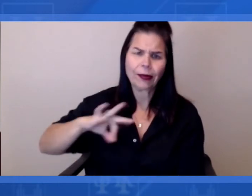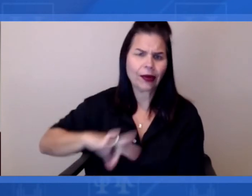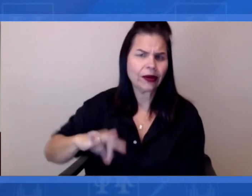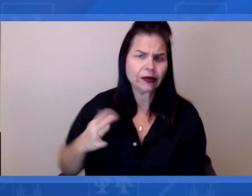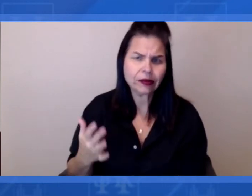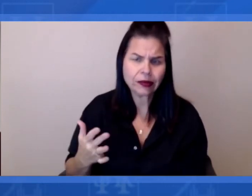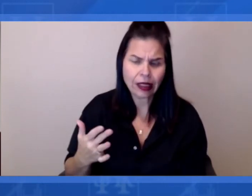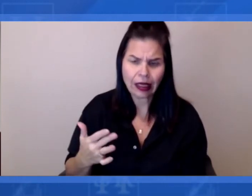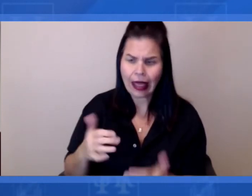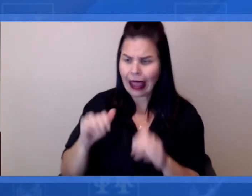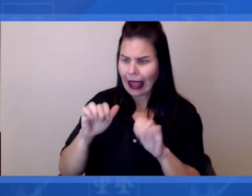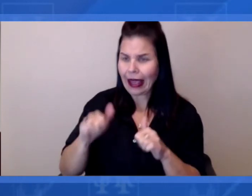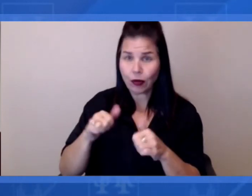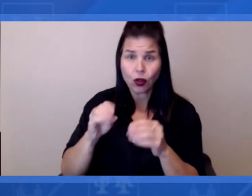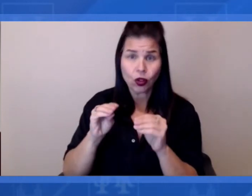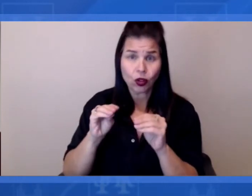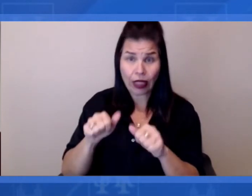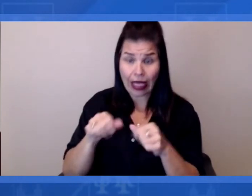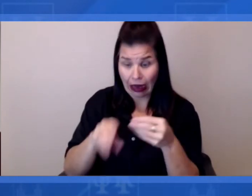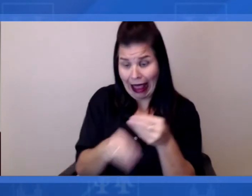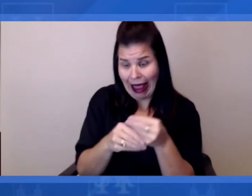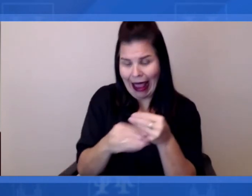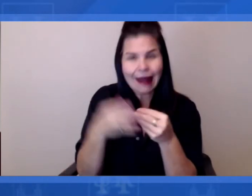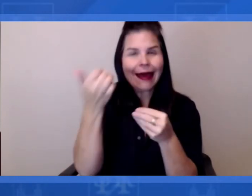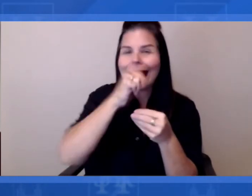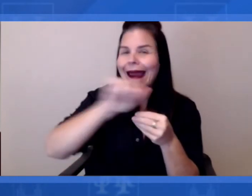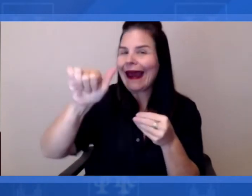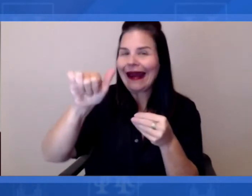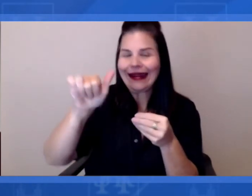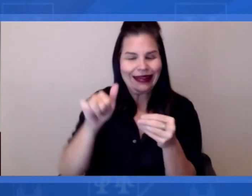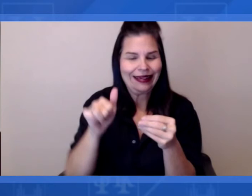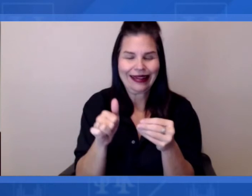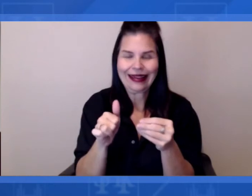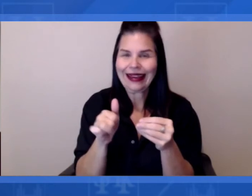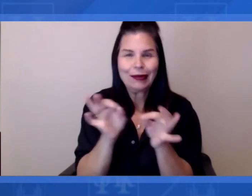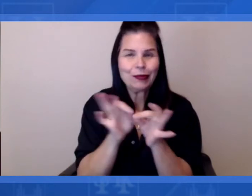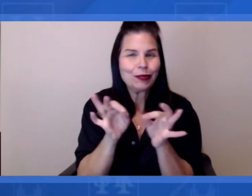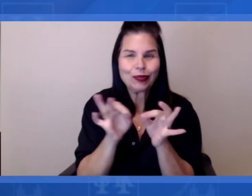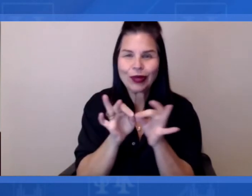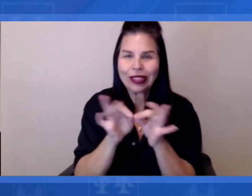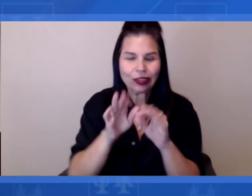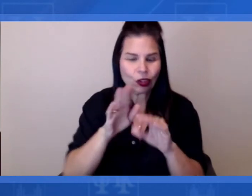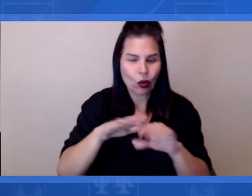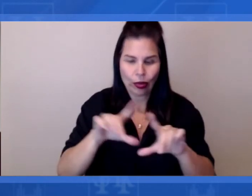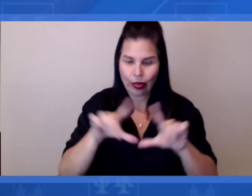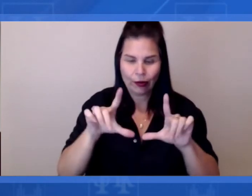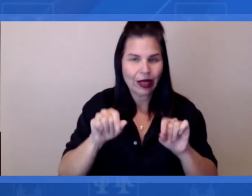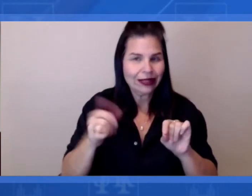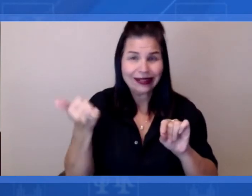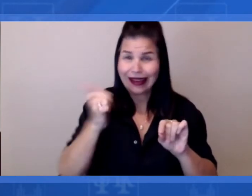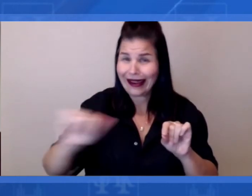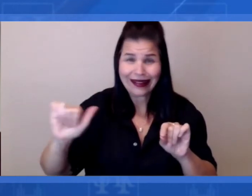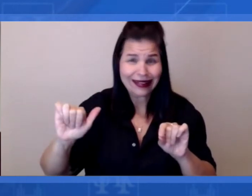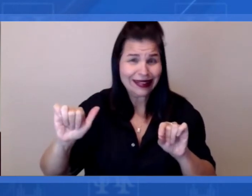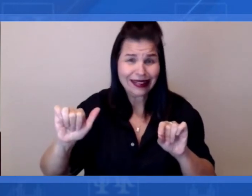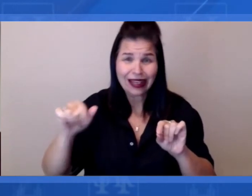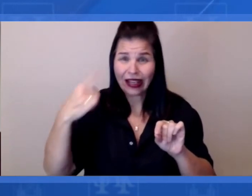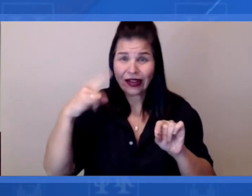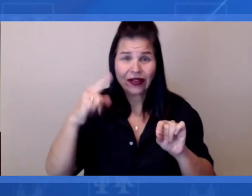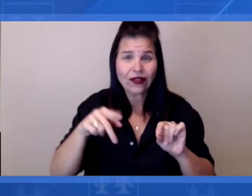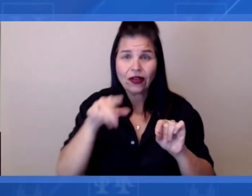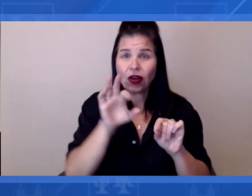as the ability to load any dollar amount or pass in person at any